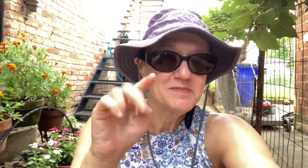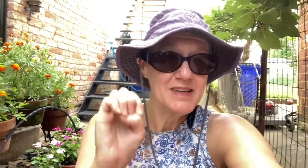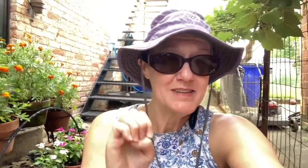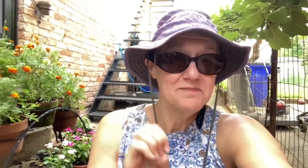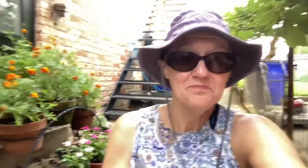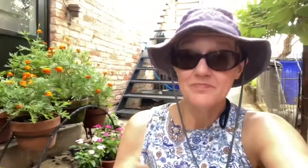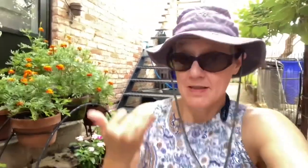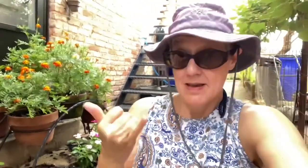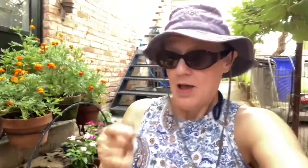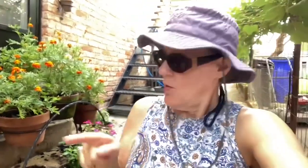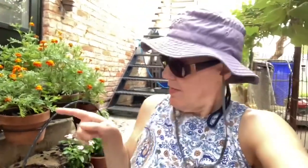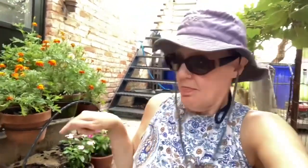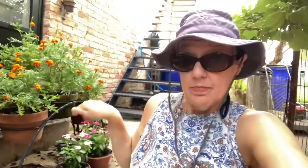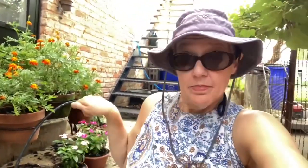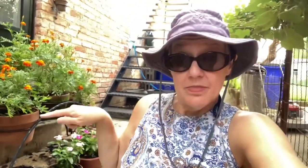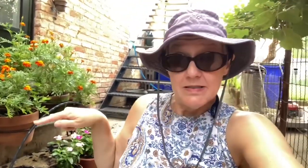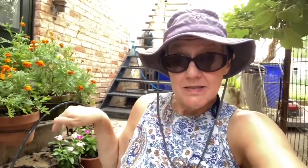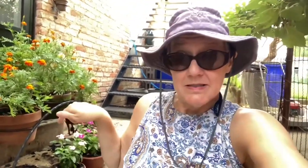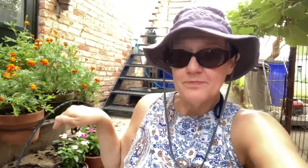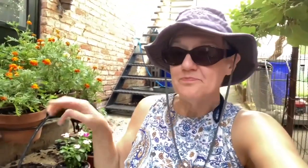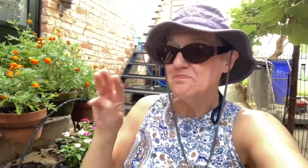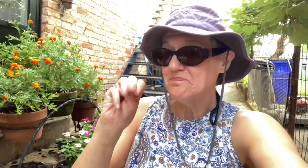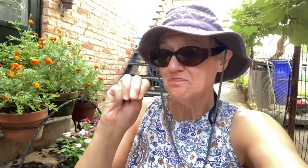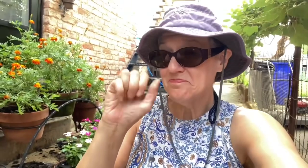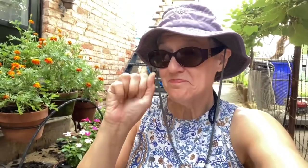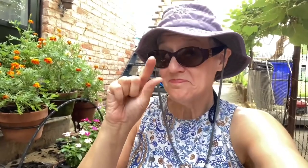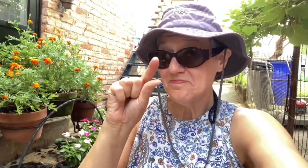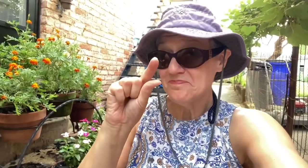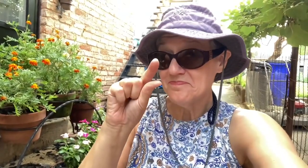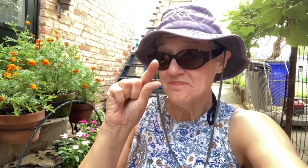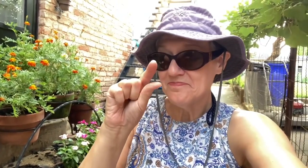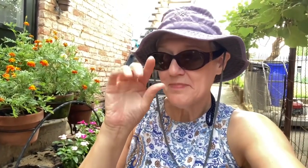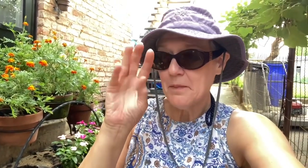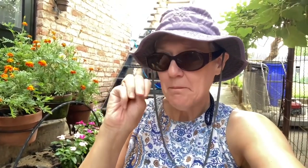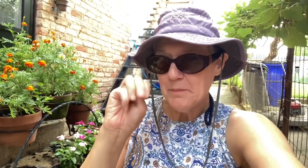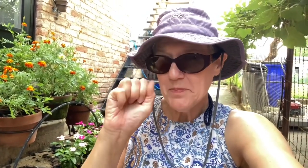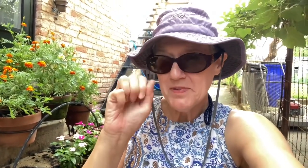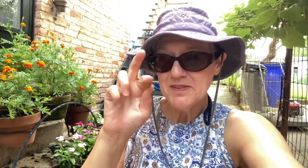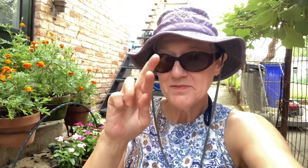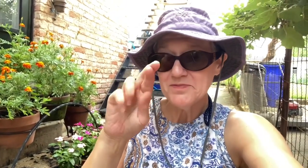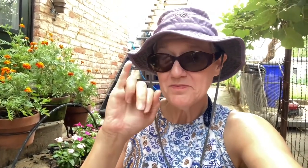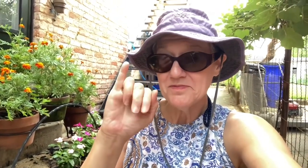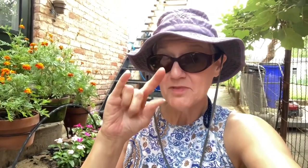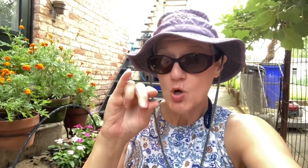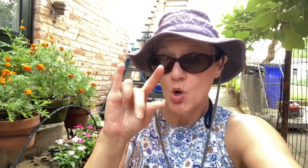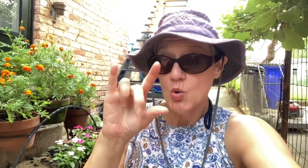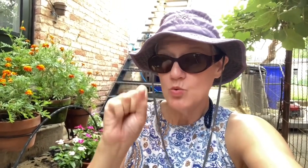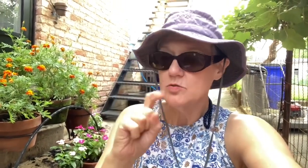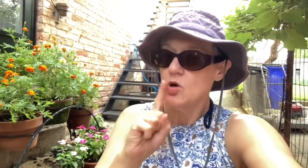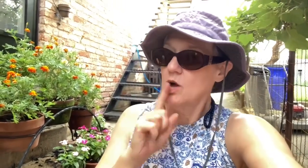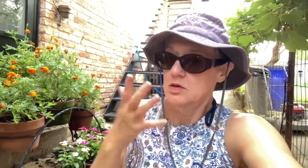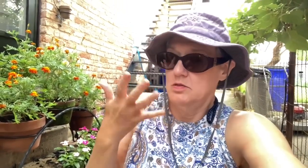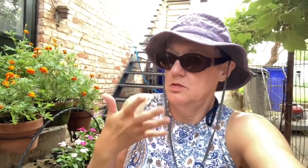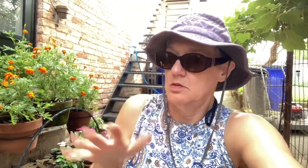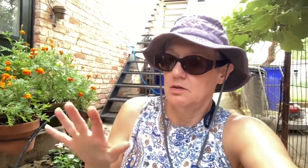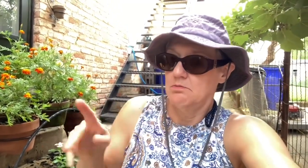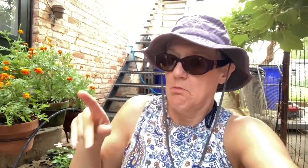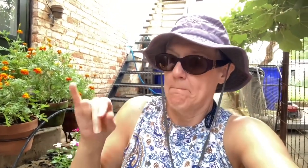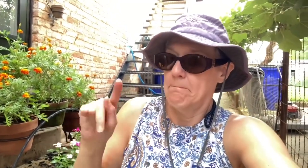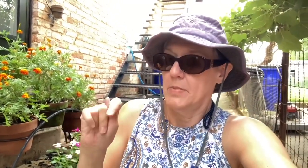update. Now, these marigolds are done. They have outgrown these pots. So I'm going to transfer them to